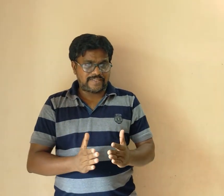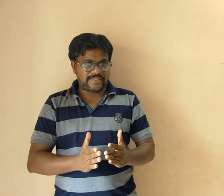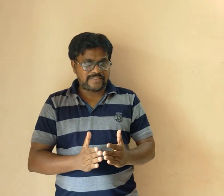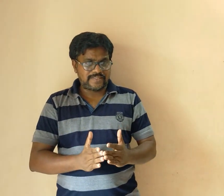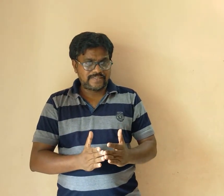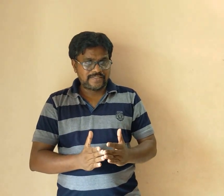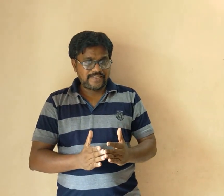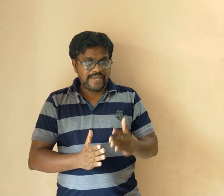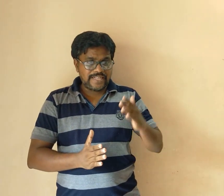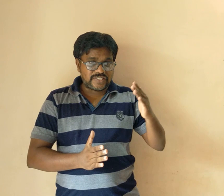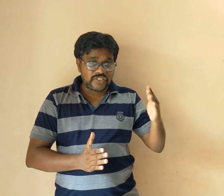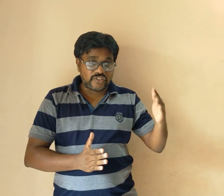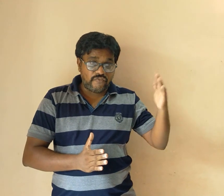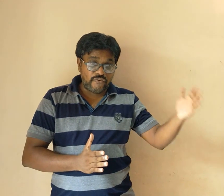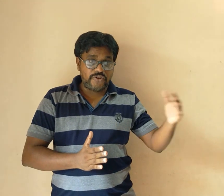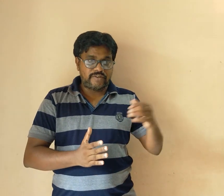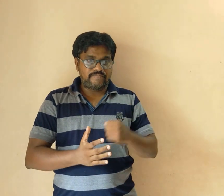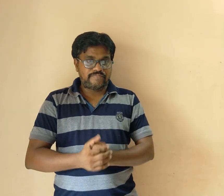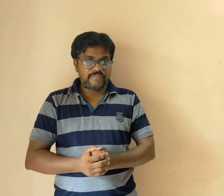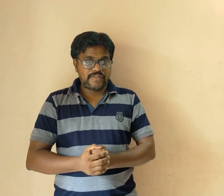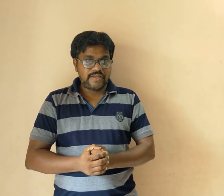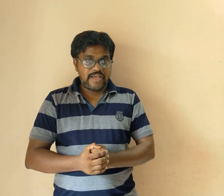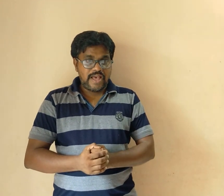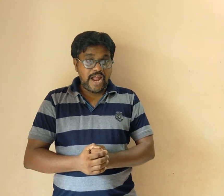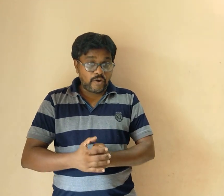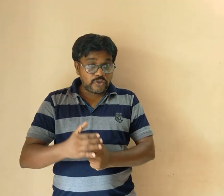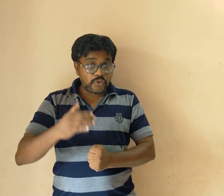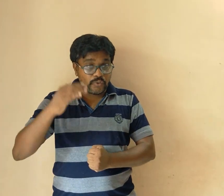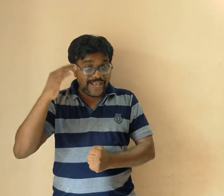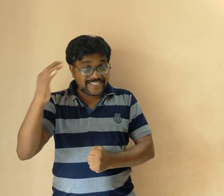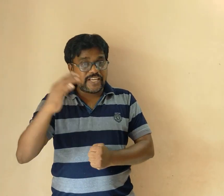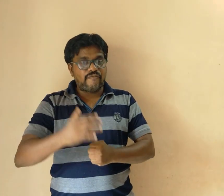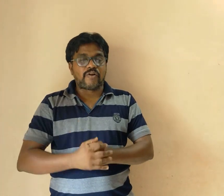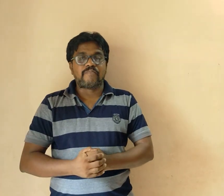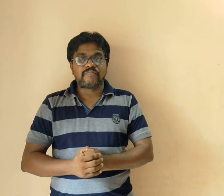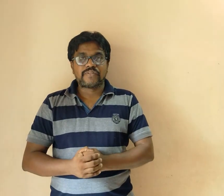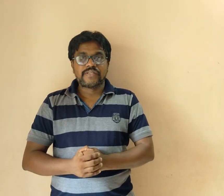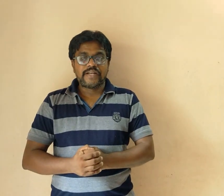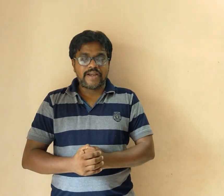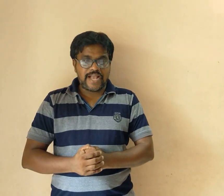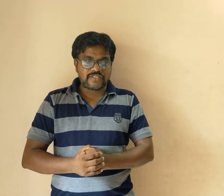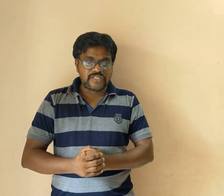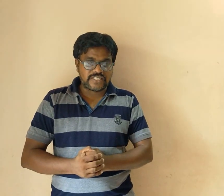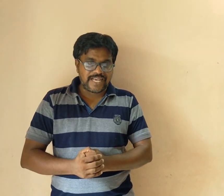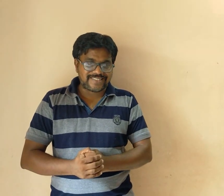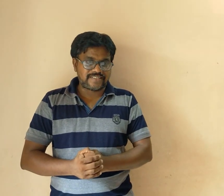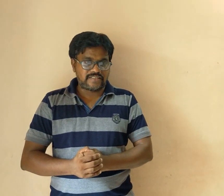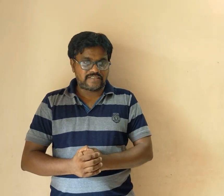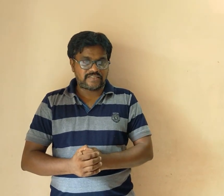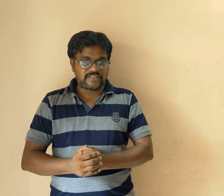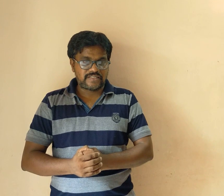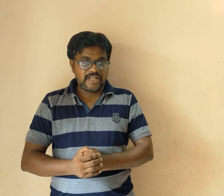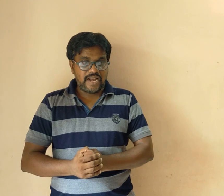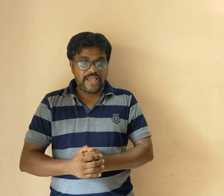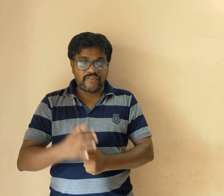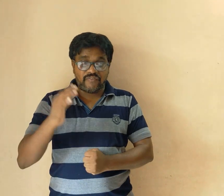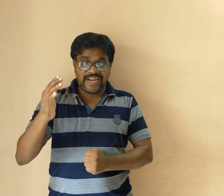place in search of food and also to escape from natural disasters like floods